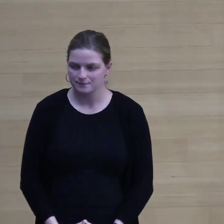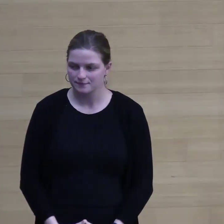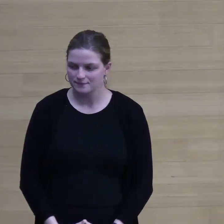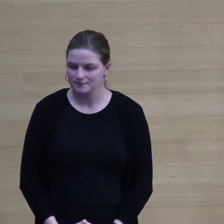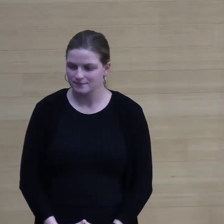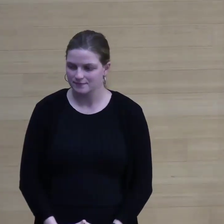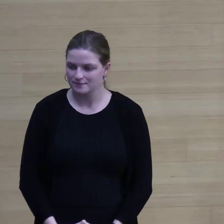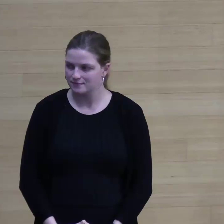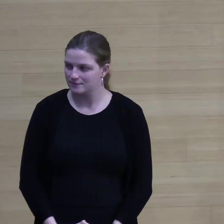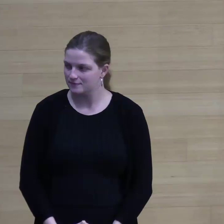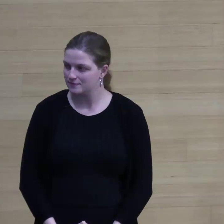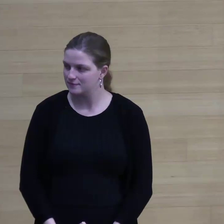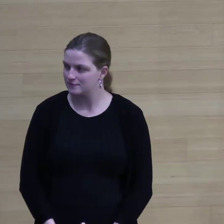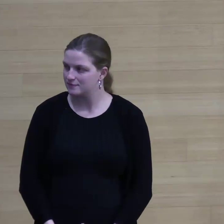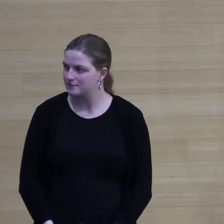Sorry.